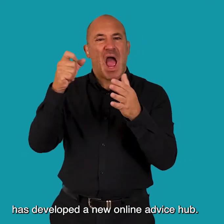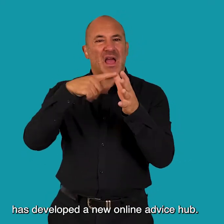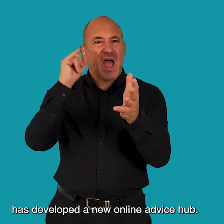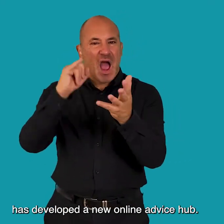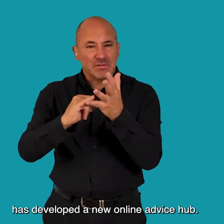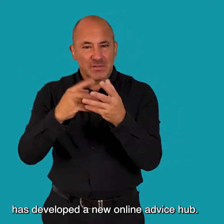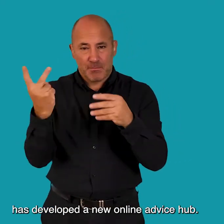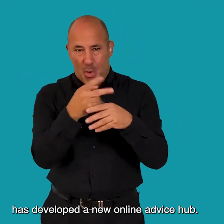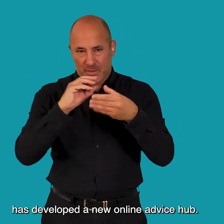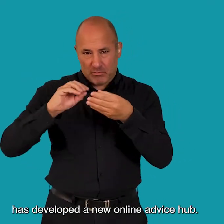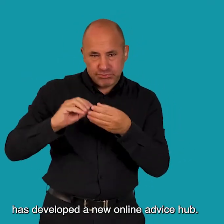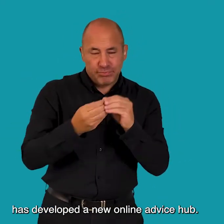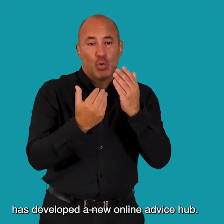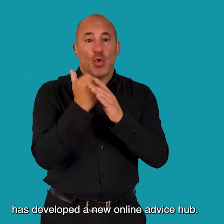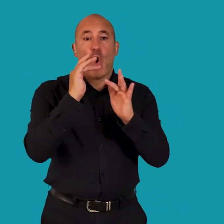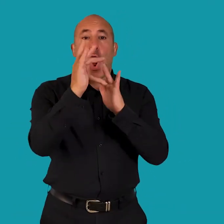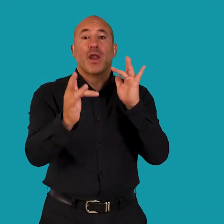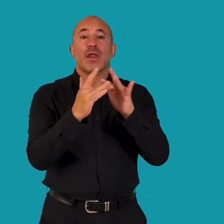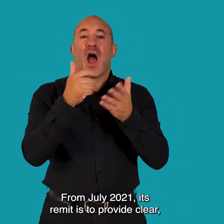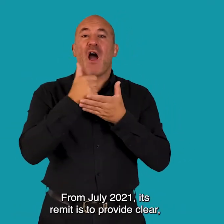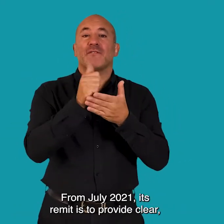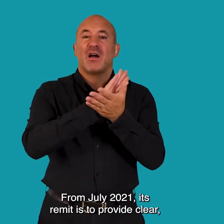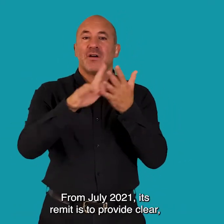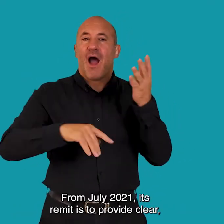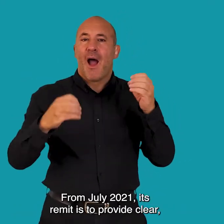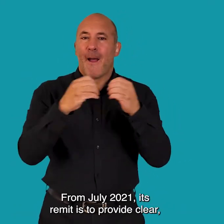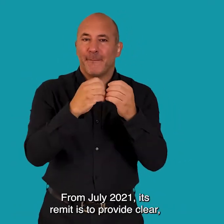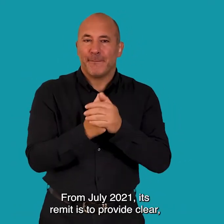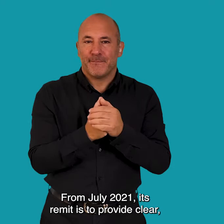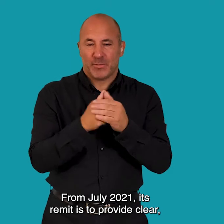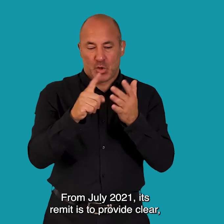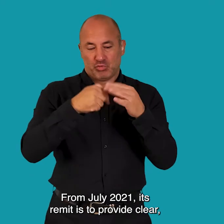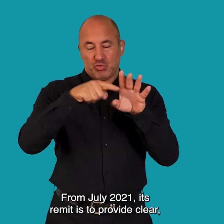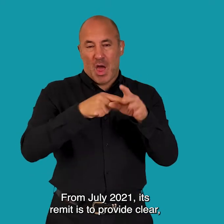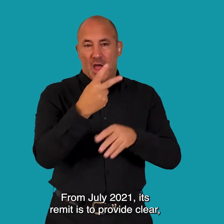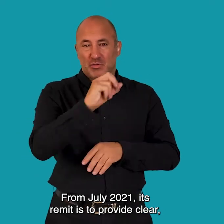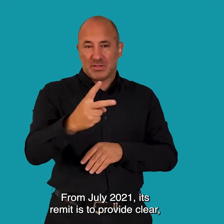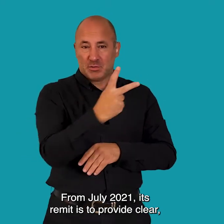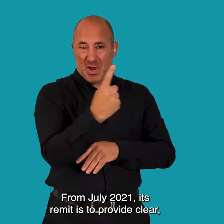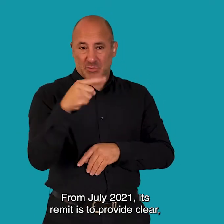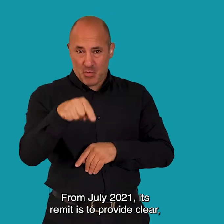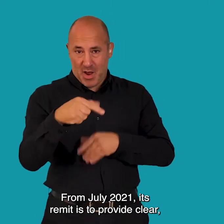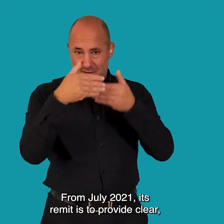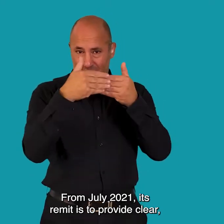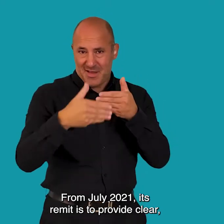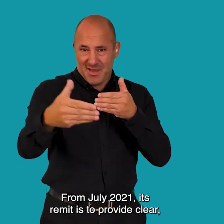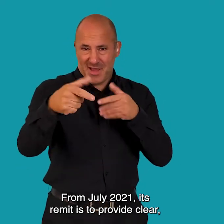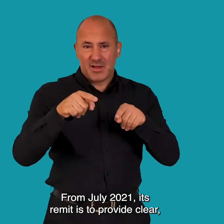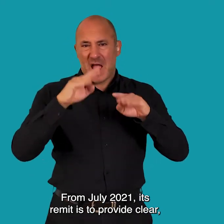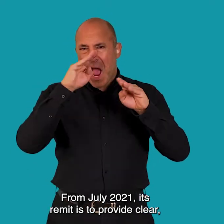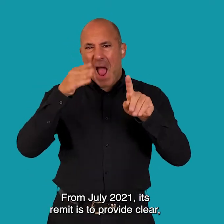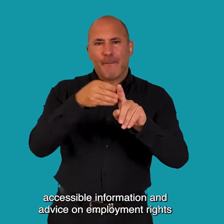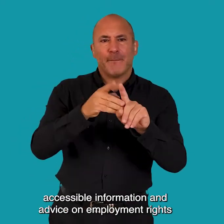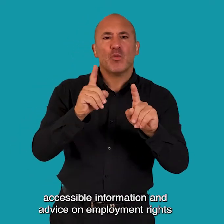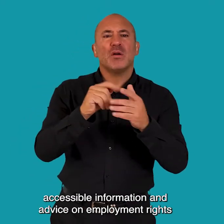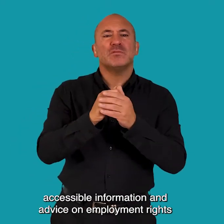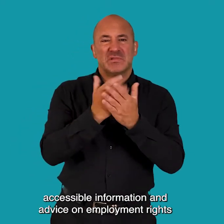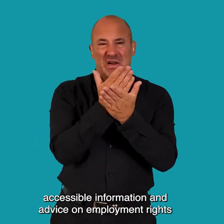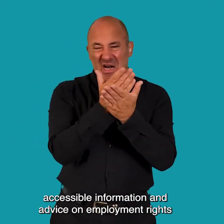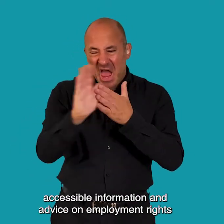new online advice hub. From July 2021, its remit is to provide clear, accessible